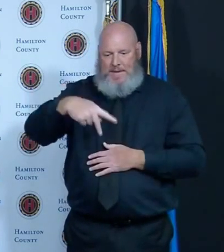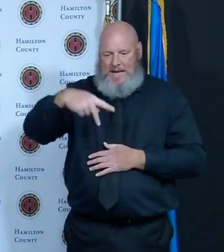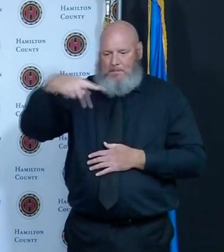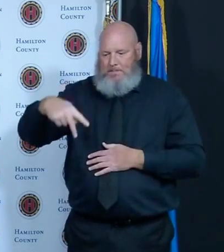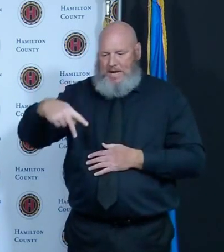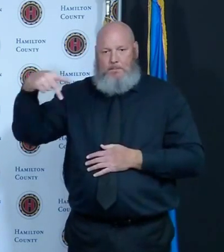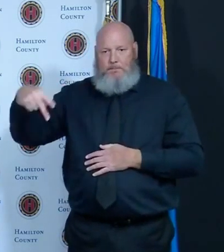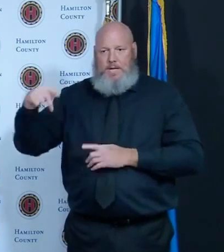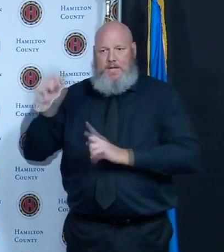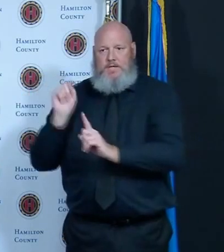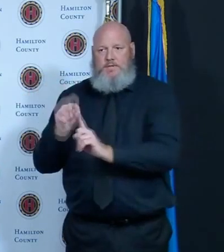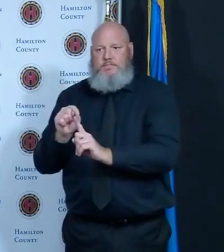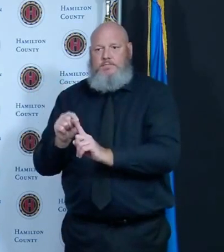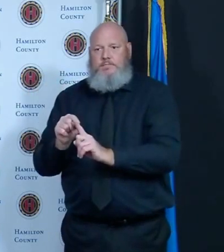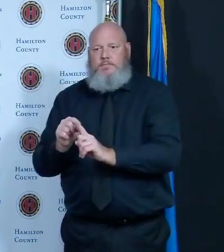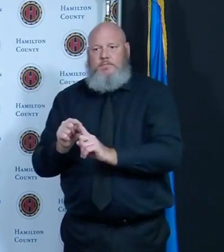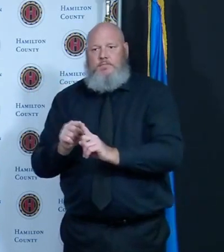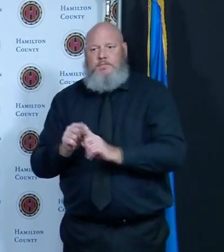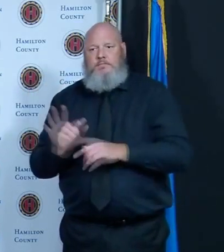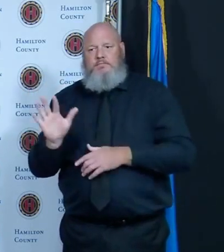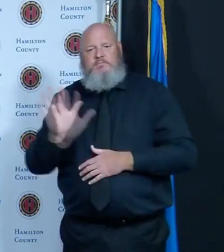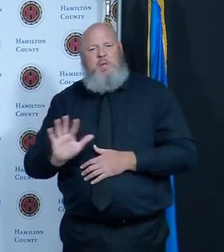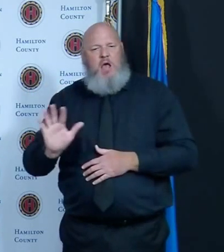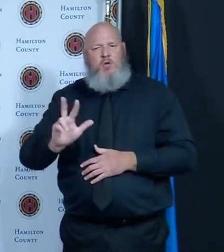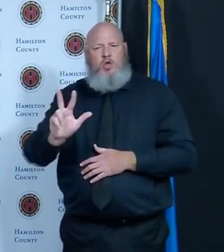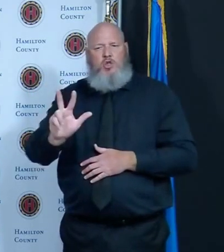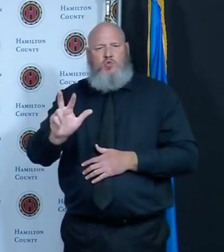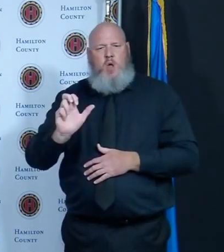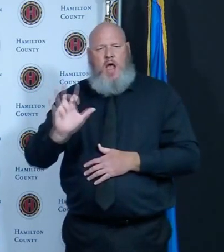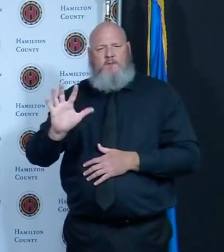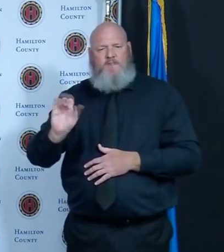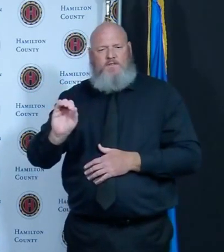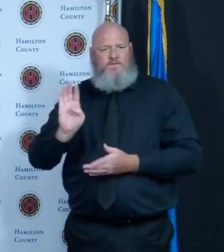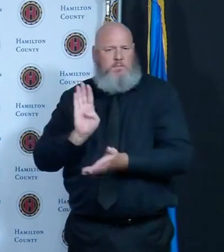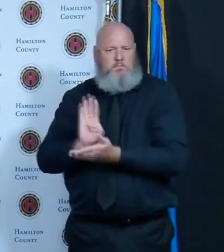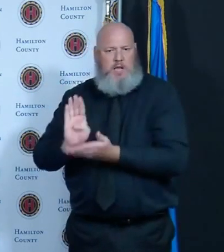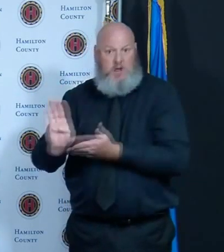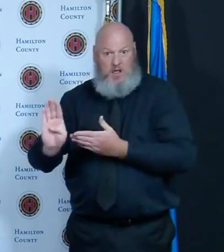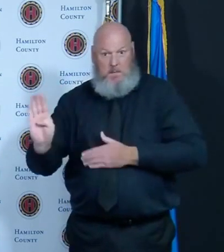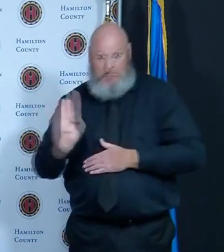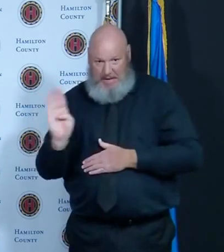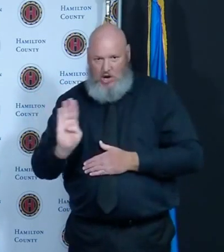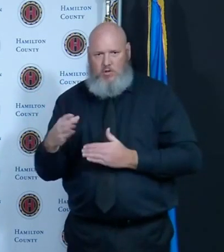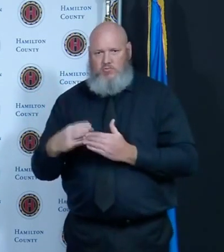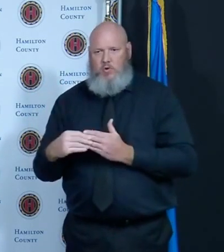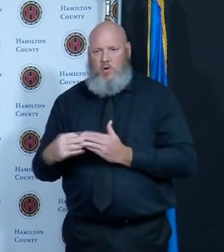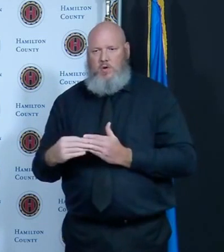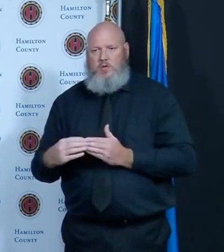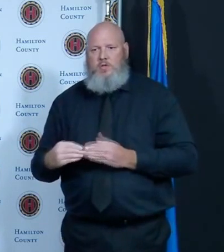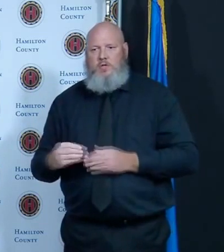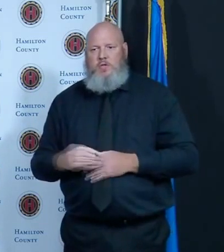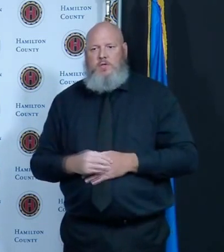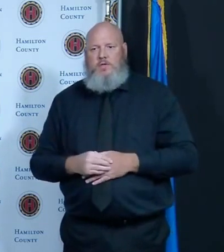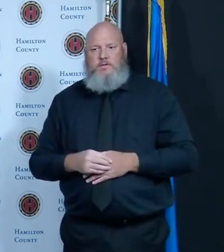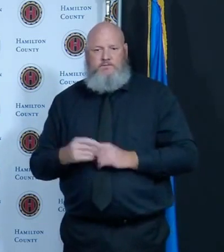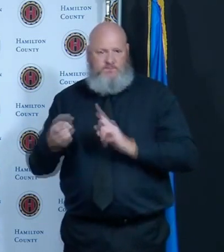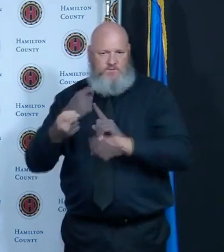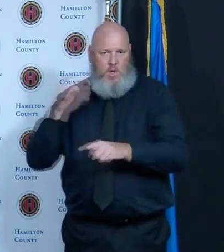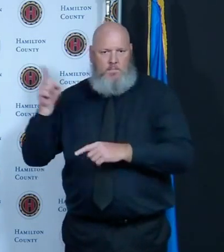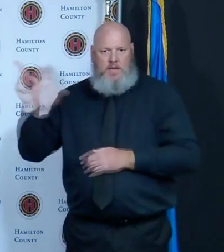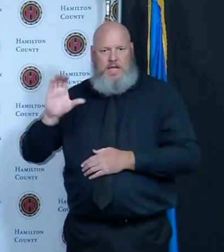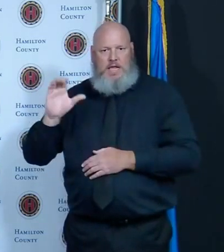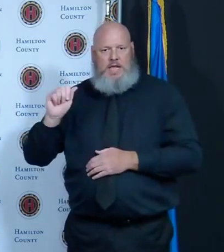committed nationwide. This program is open till June 30th, 2020, and it is a